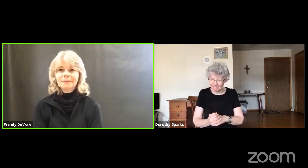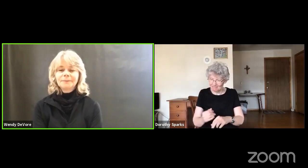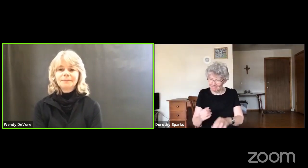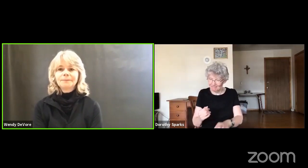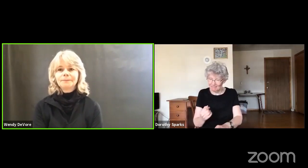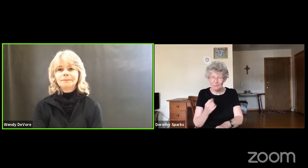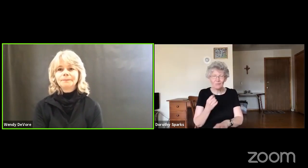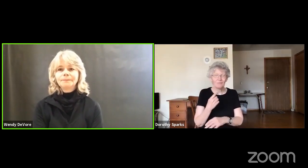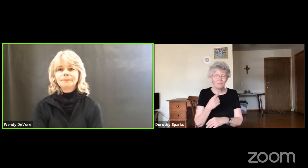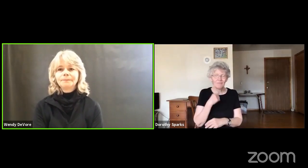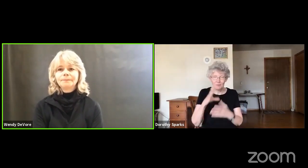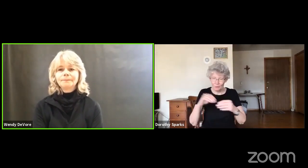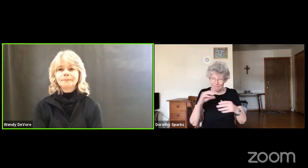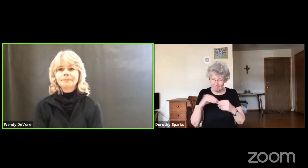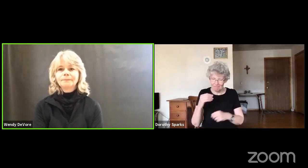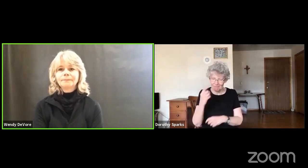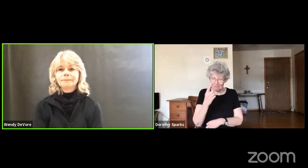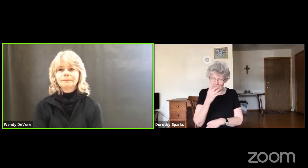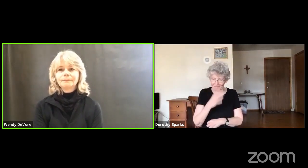others.